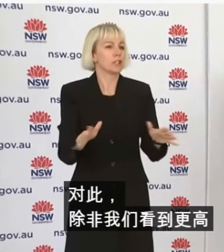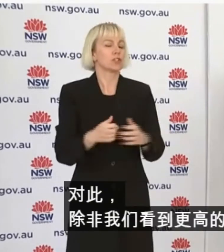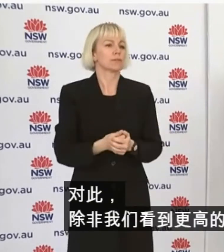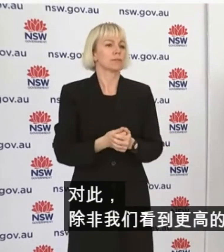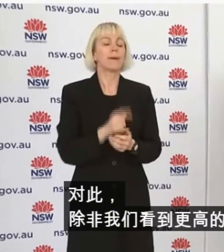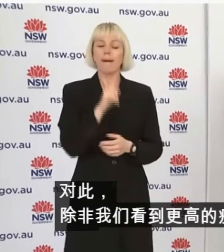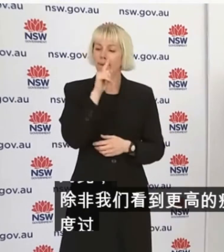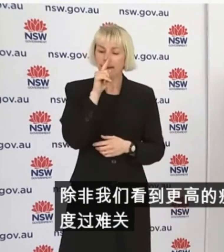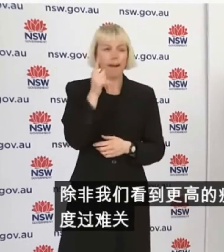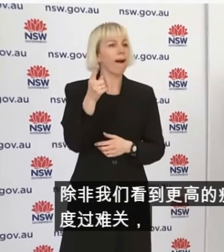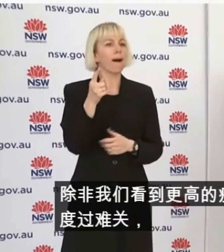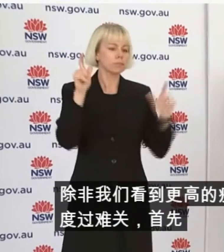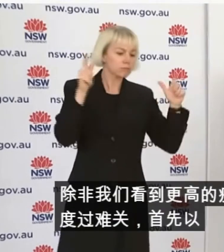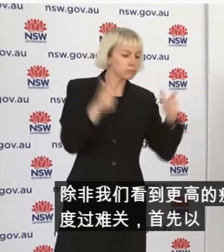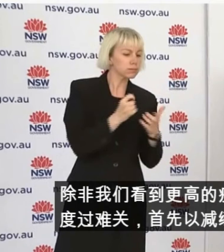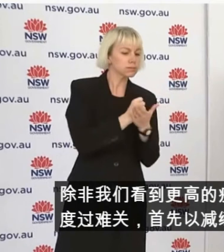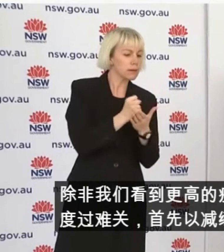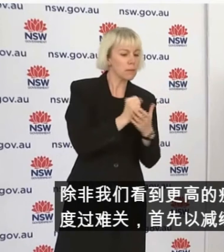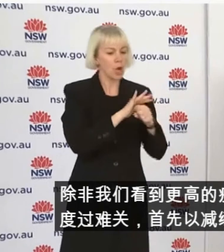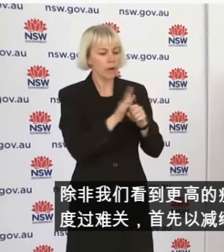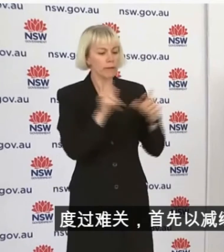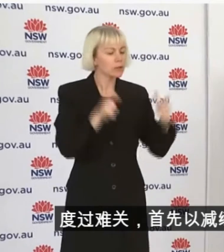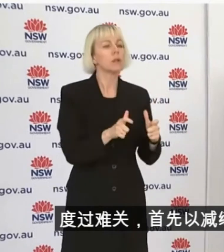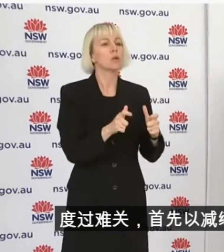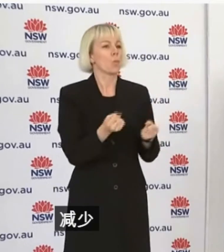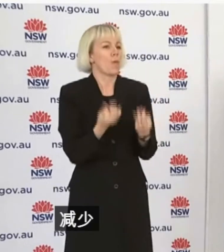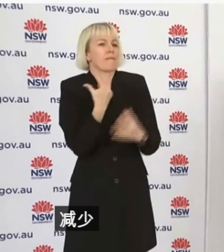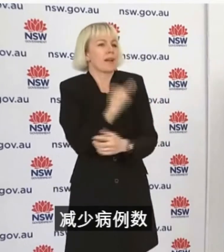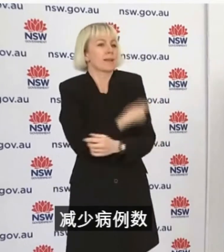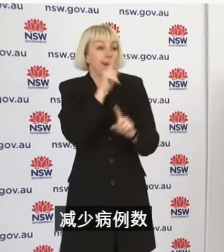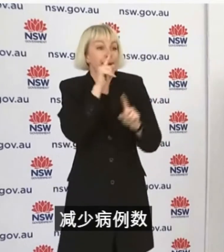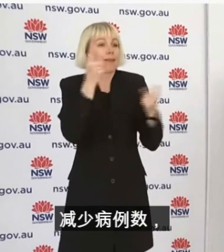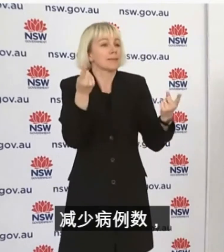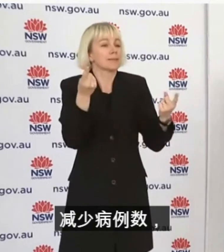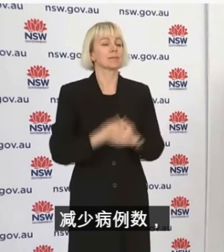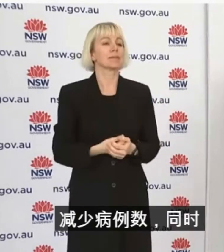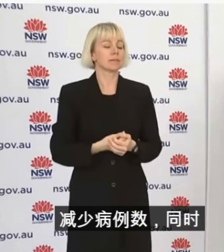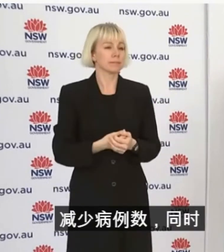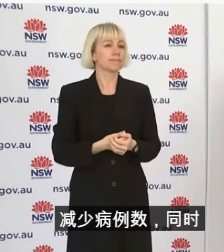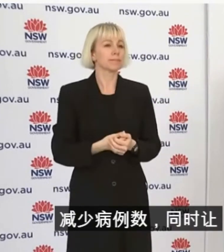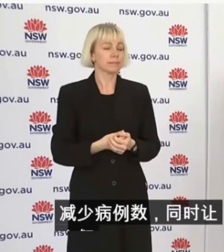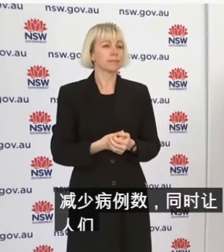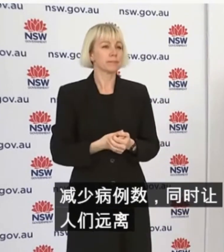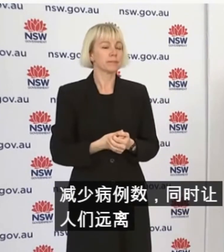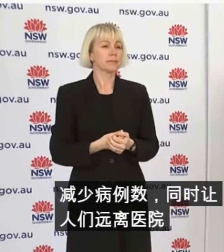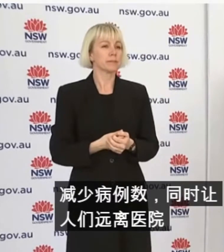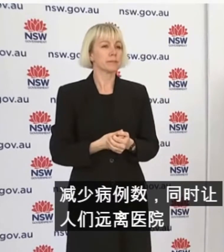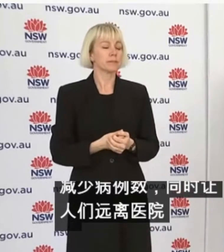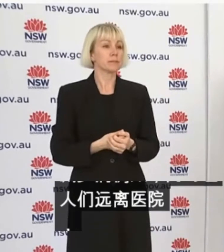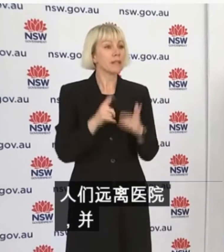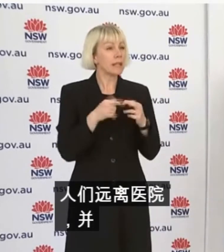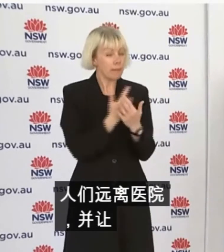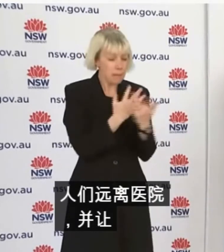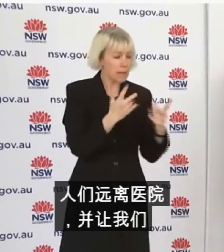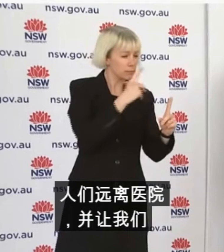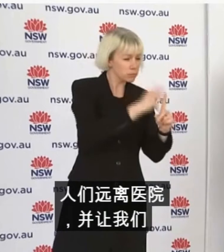unless we see higher rates of vaccination. Firstly, to slow down the spread, reduce the case numbers, but also to keep people out of hospital, and